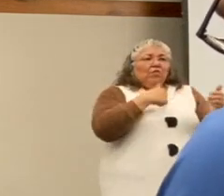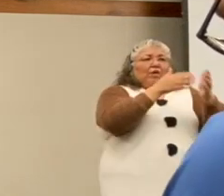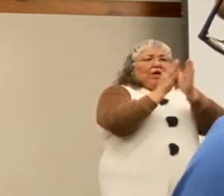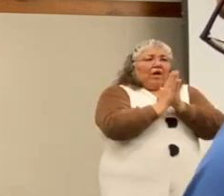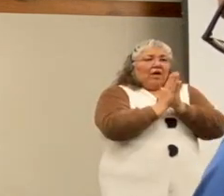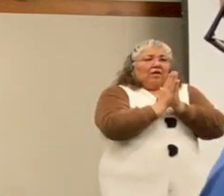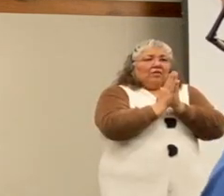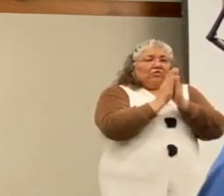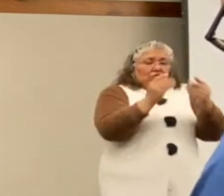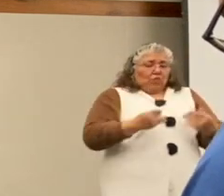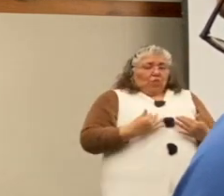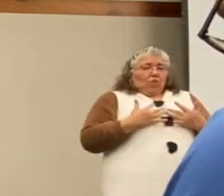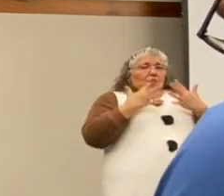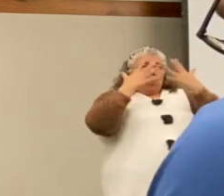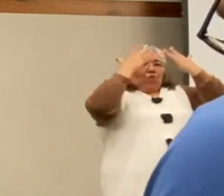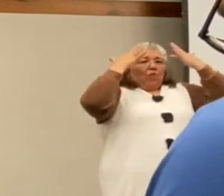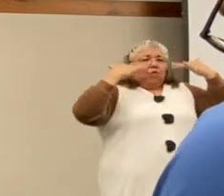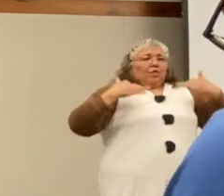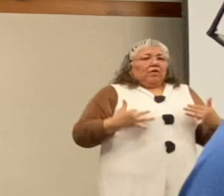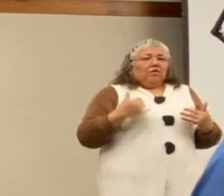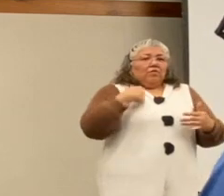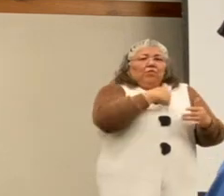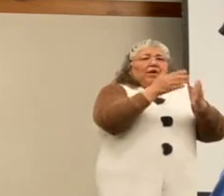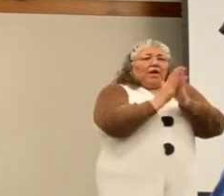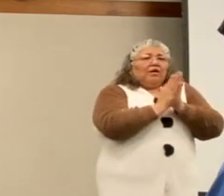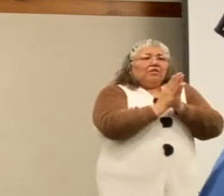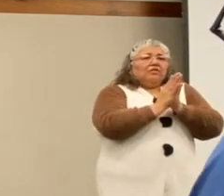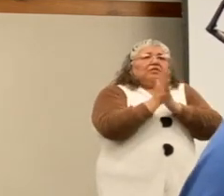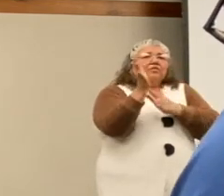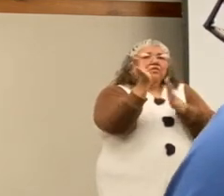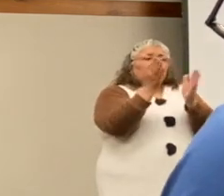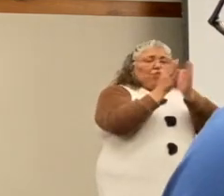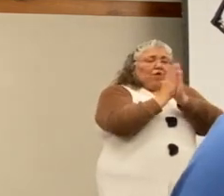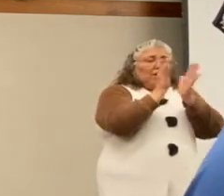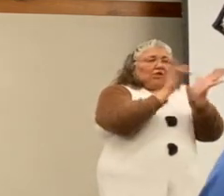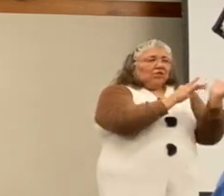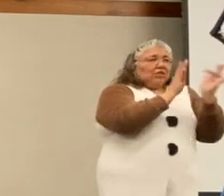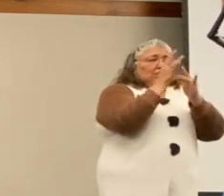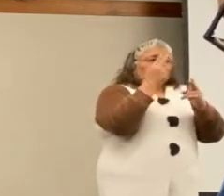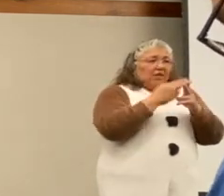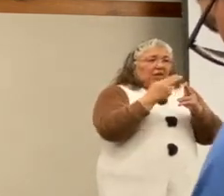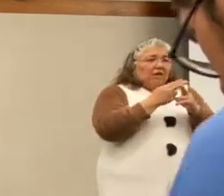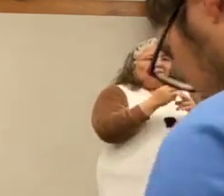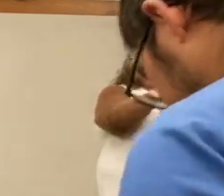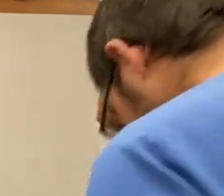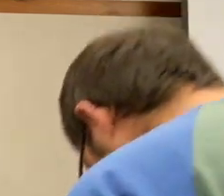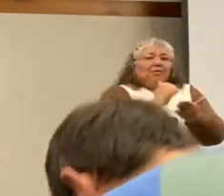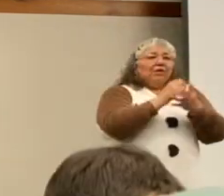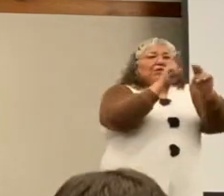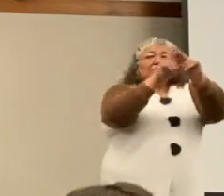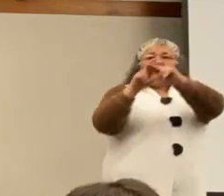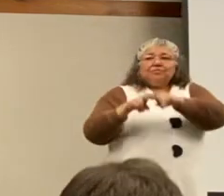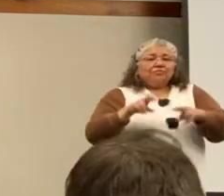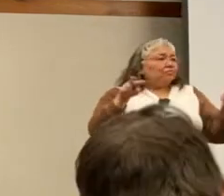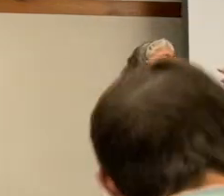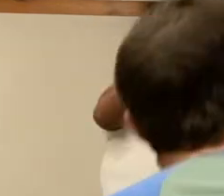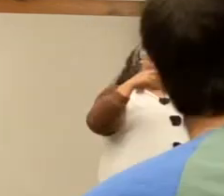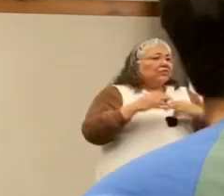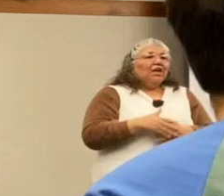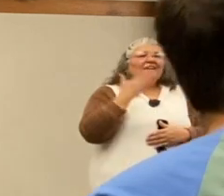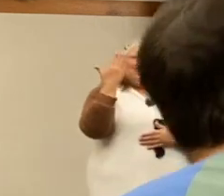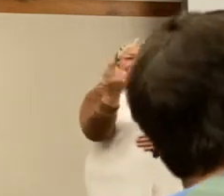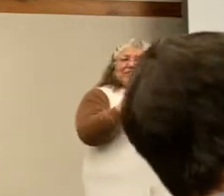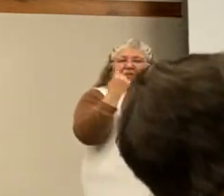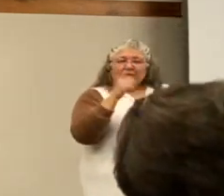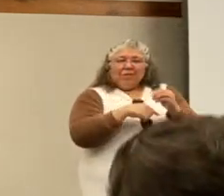ask you to just move in us. And we just pray this in Jesus' name. Amen. As you're having a seat, turn to three people and say, "There's